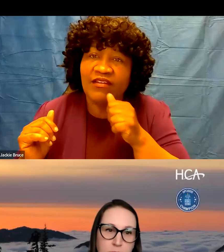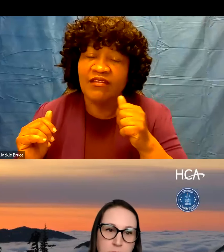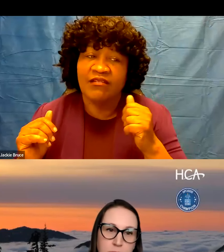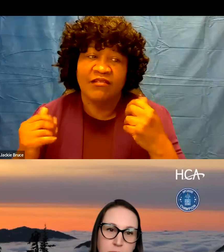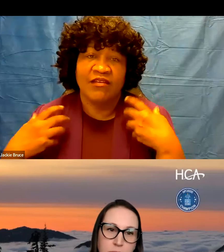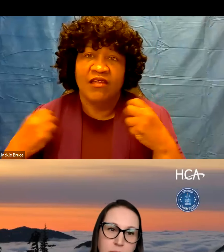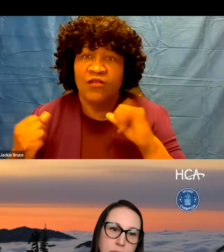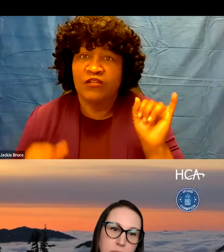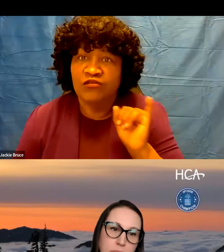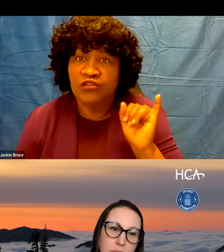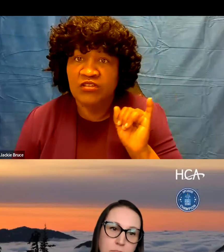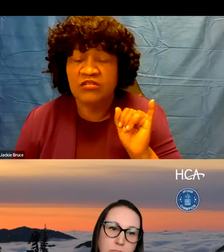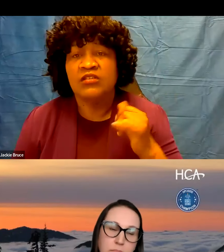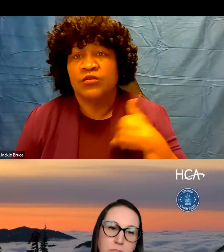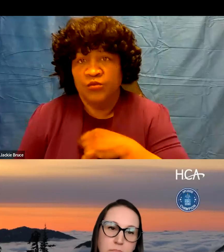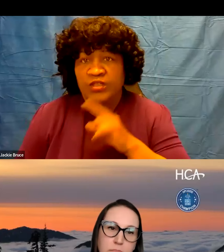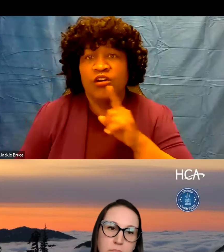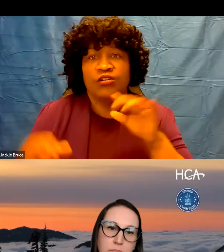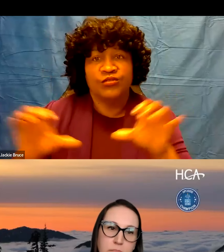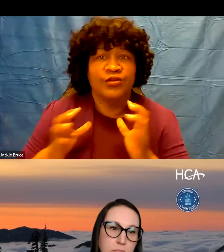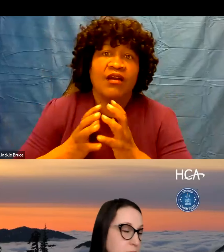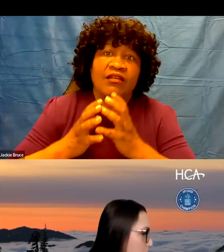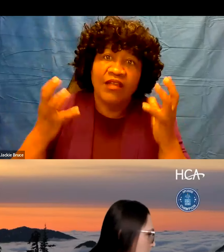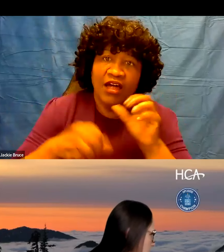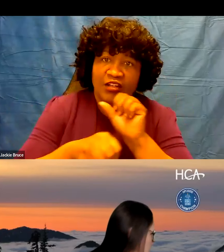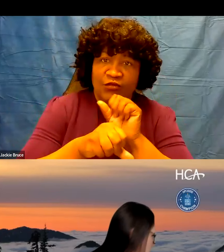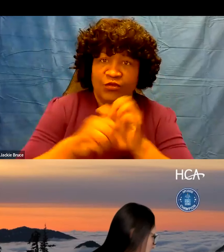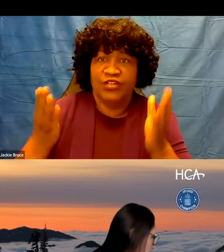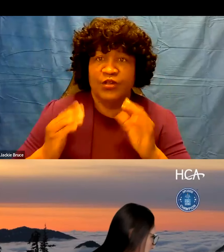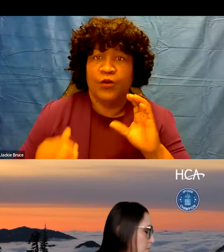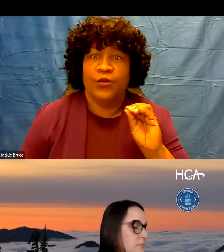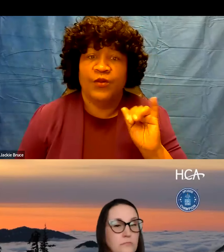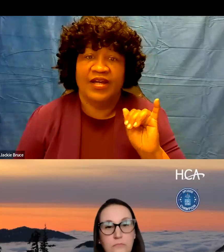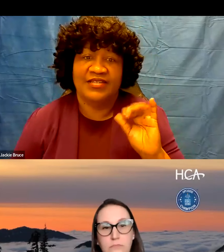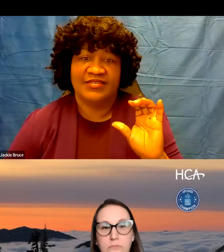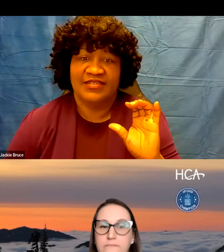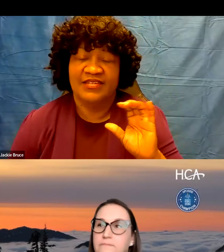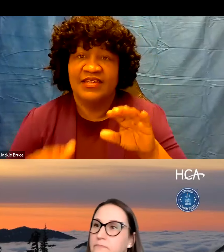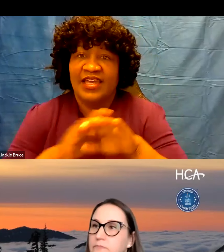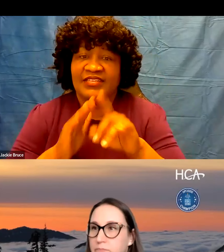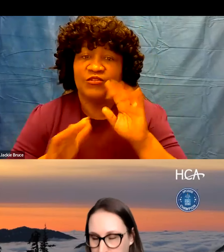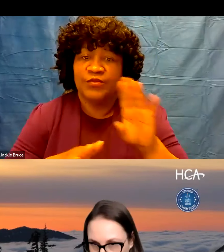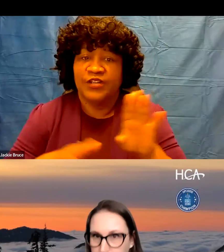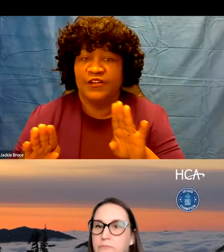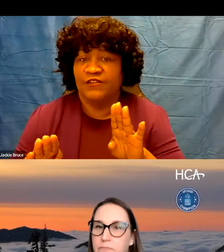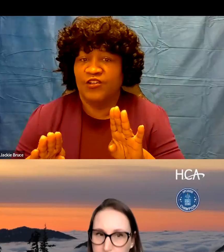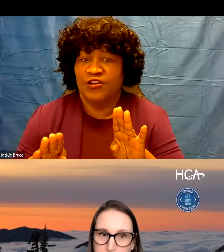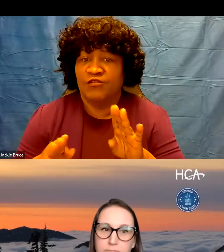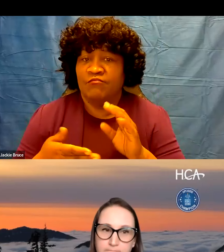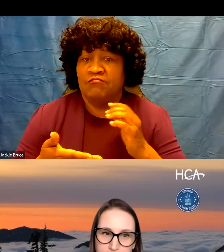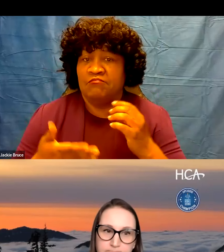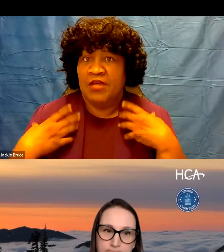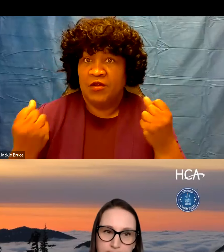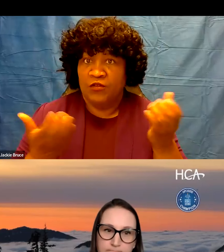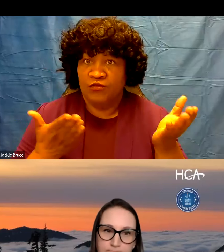we are doing a lot of work here at OIC around access to behavioral health services.